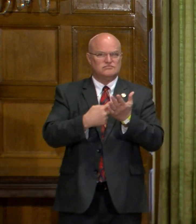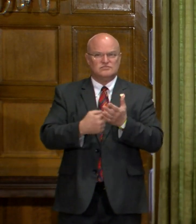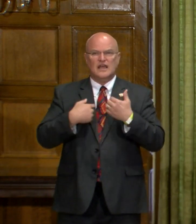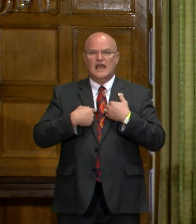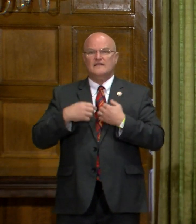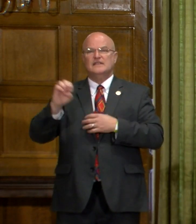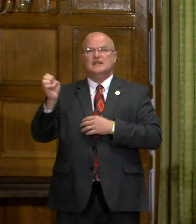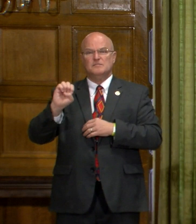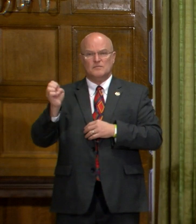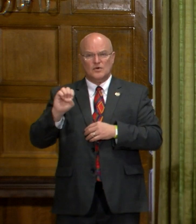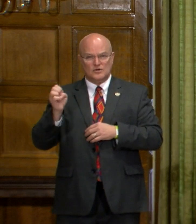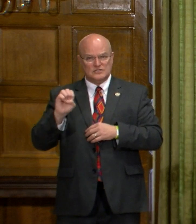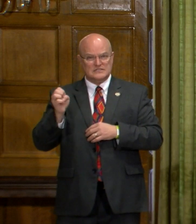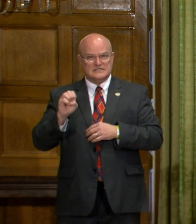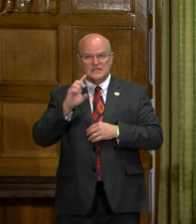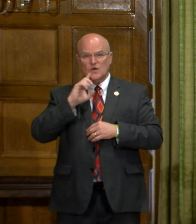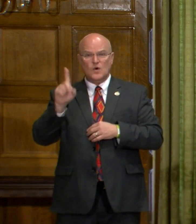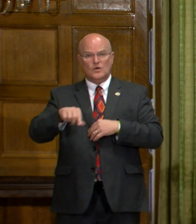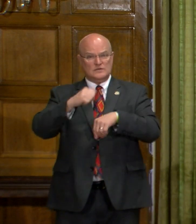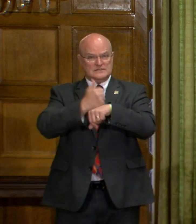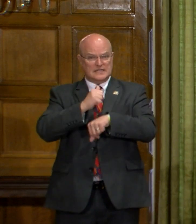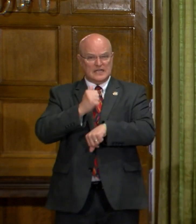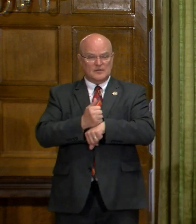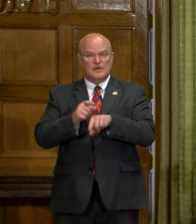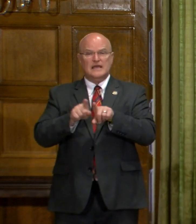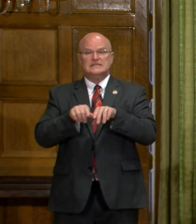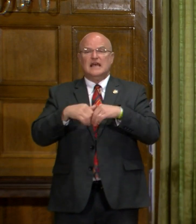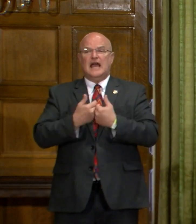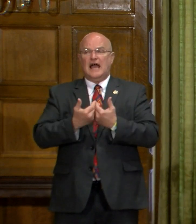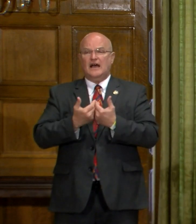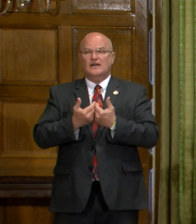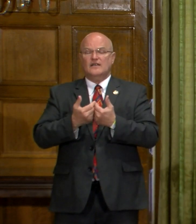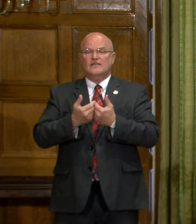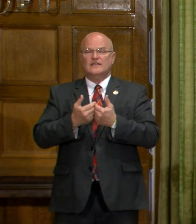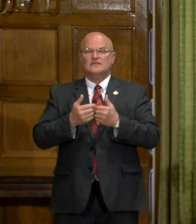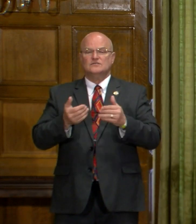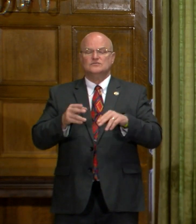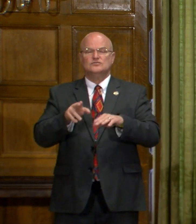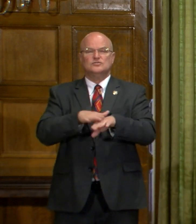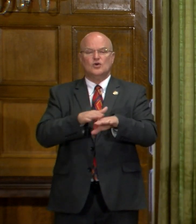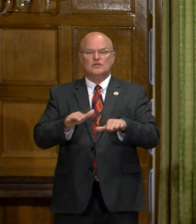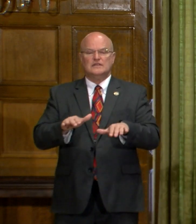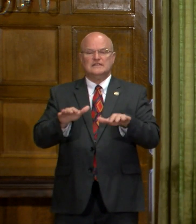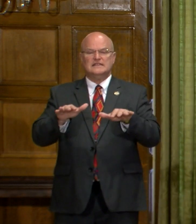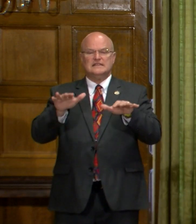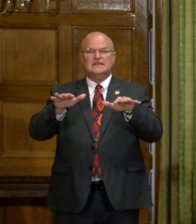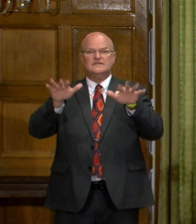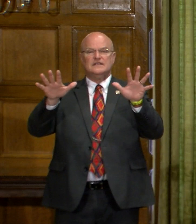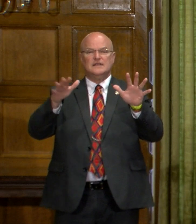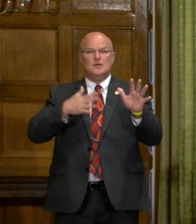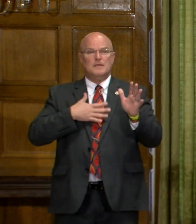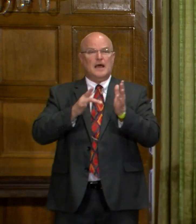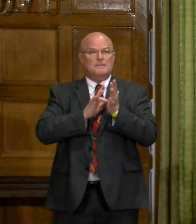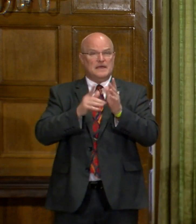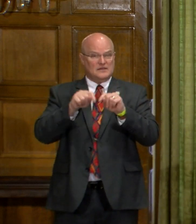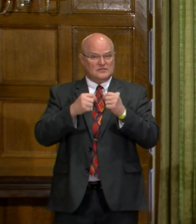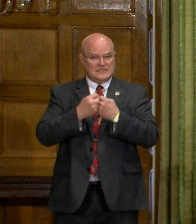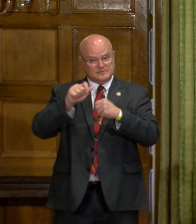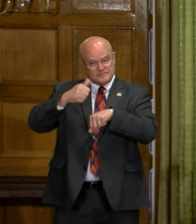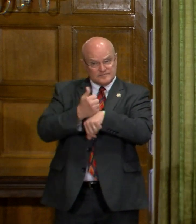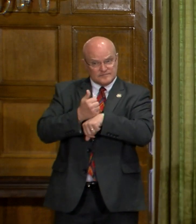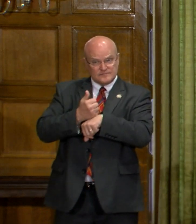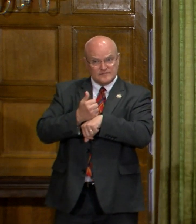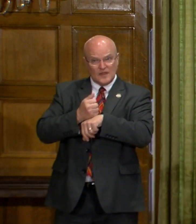these emergency orders in place as to how they are lifted. That's why I have my medical team in